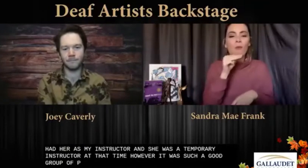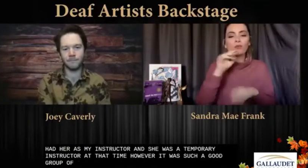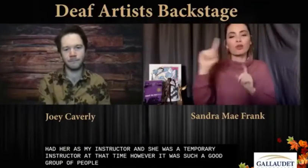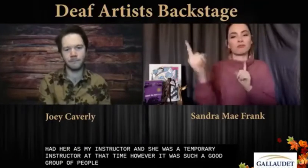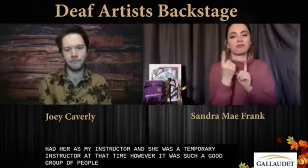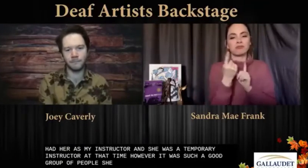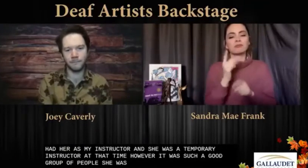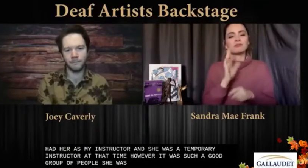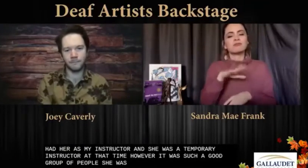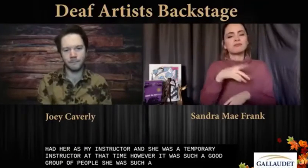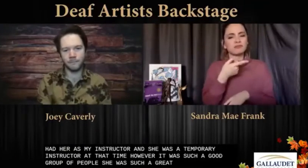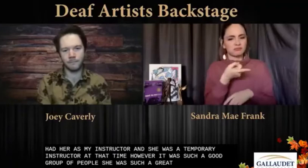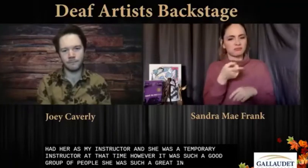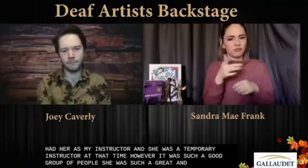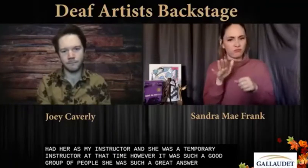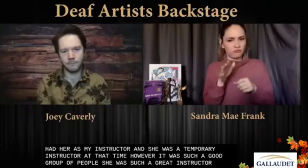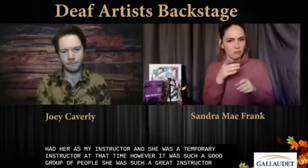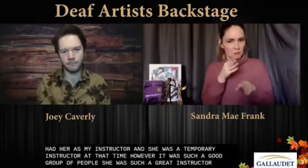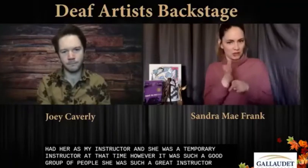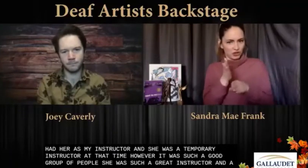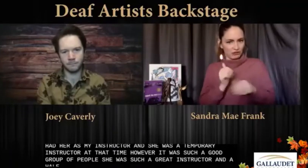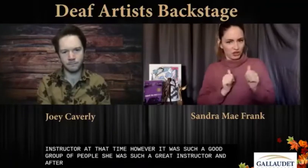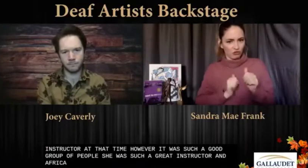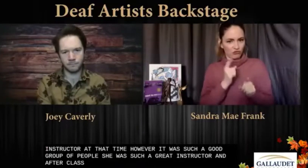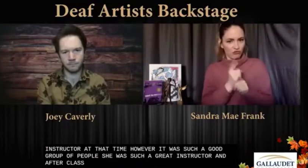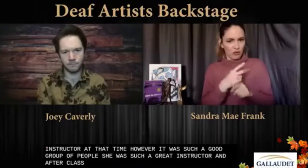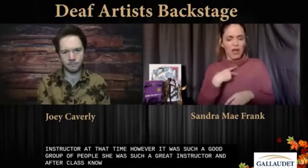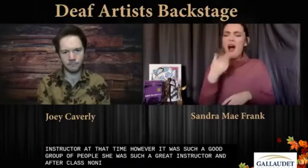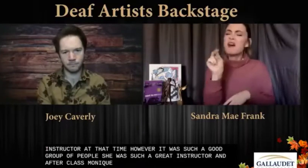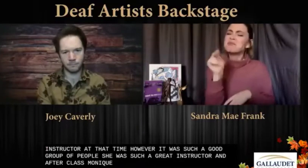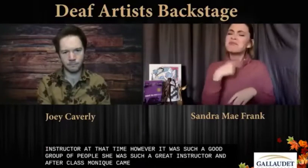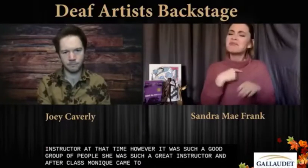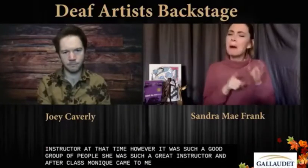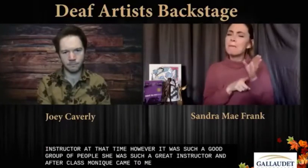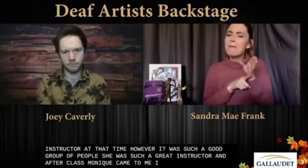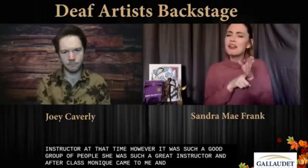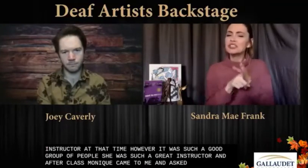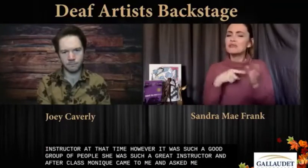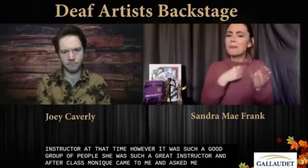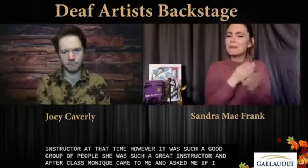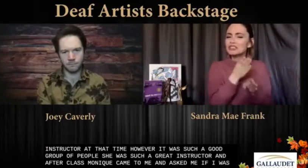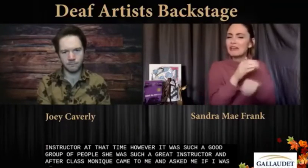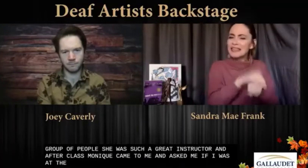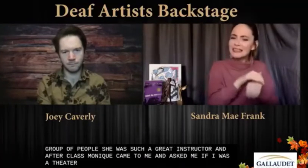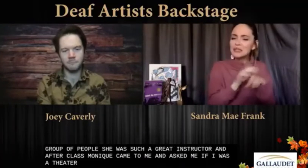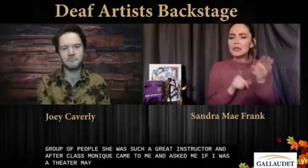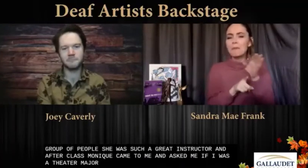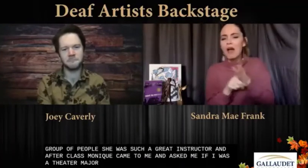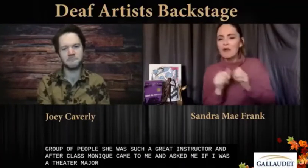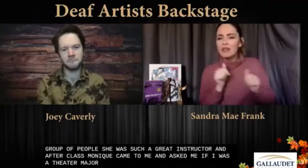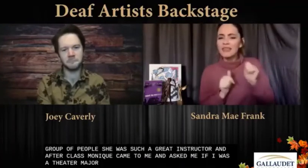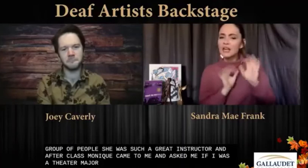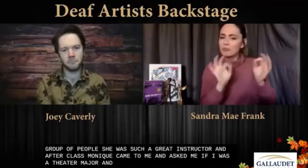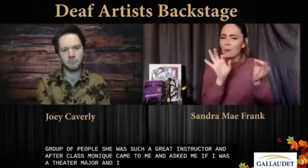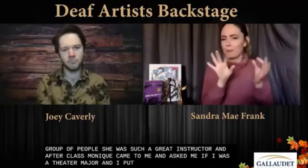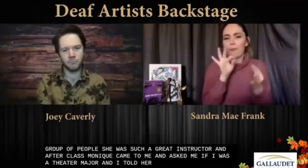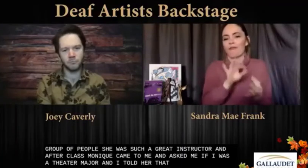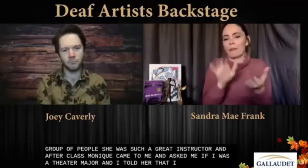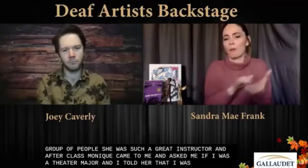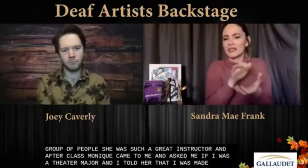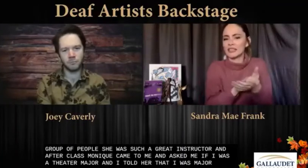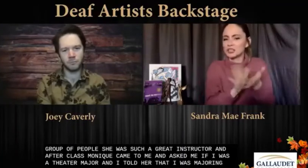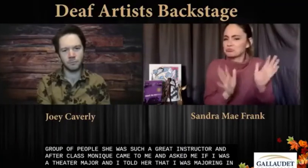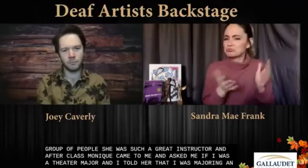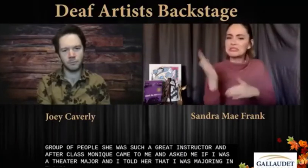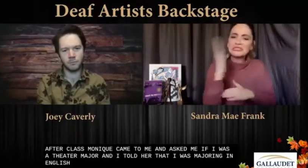people she was such a great instructor and after class Monique came to me and asked me if I was a theater major and I told her that I was